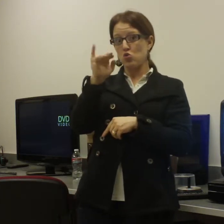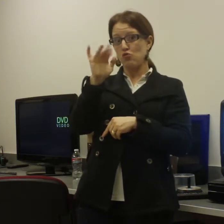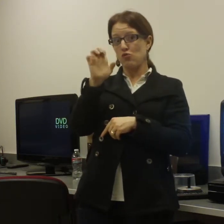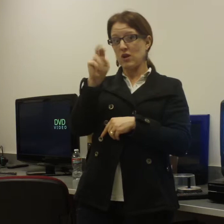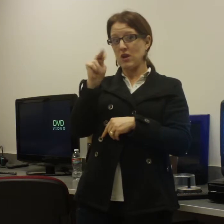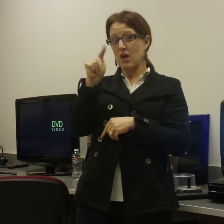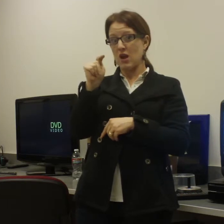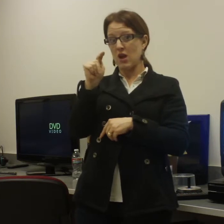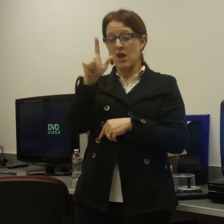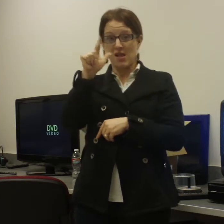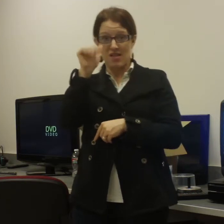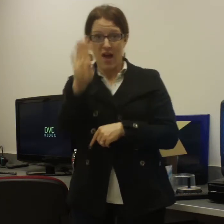and stuff.